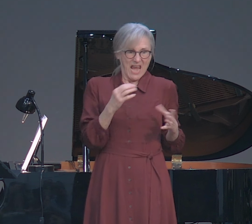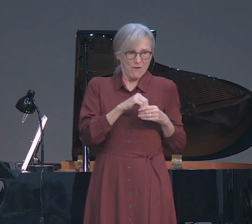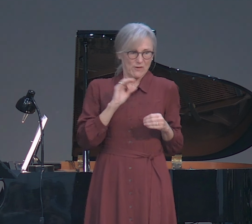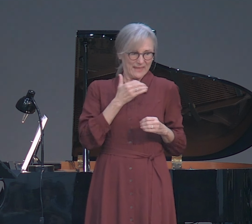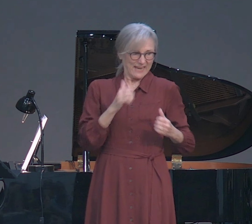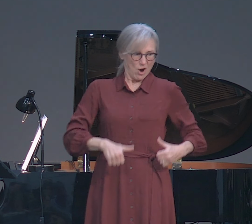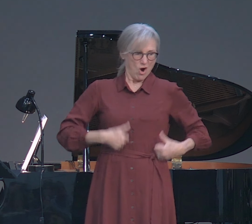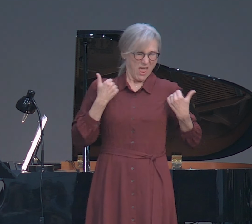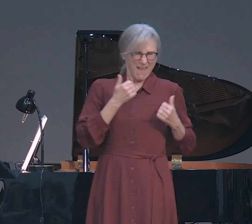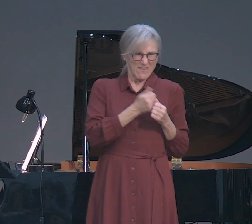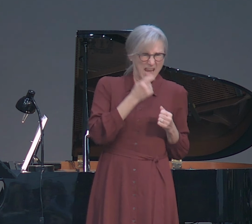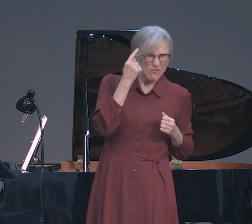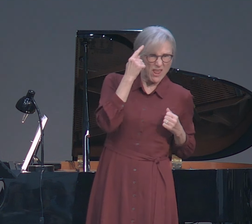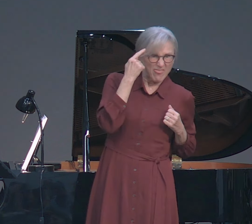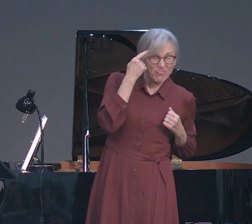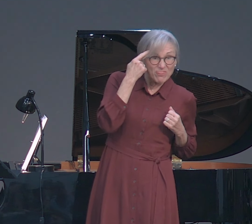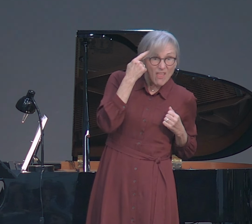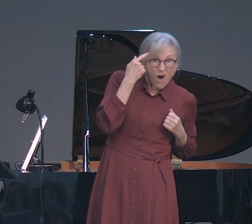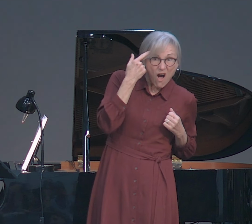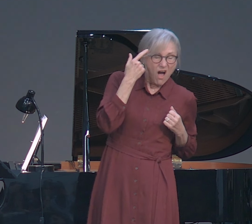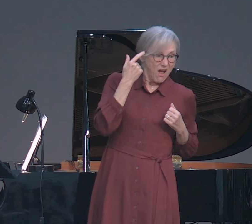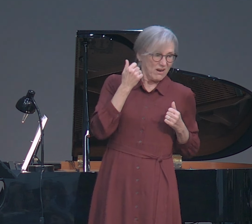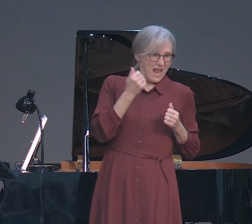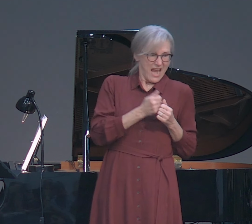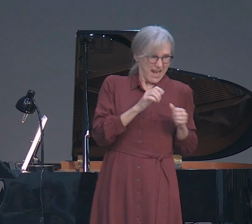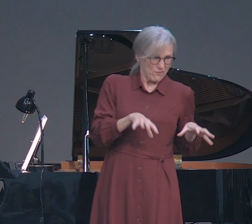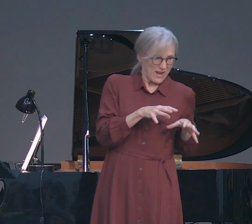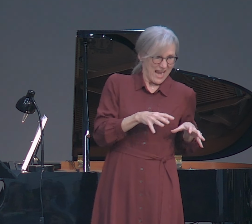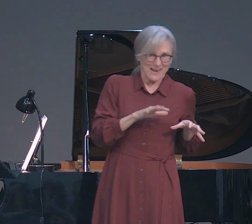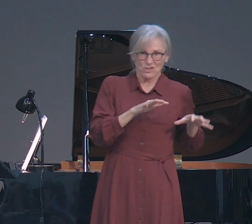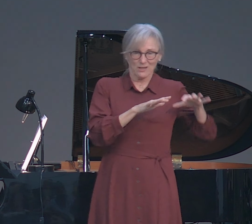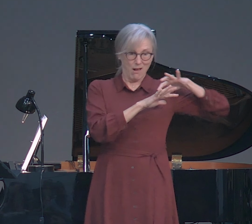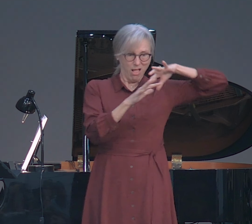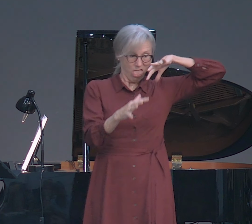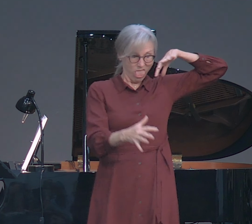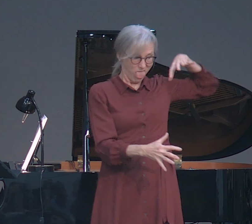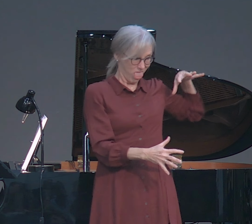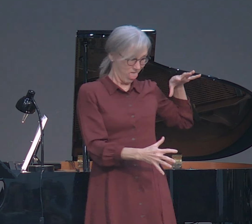lives piled up behind us. It'll be too much to hide.